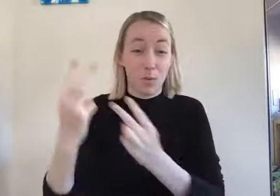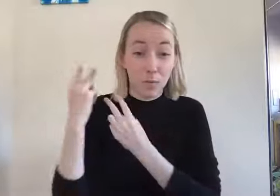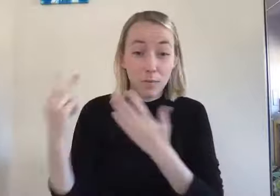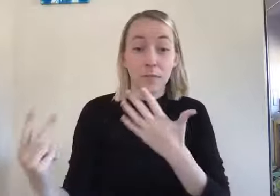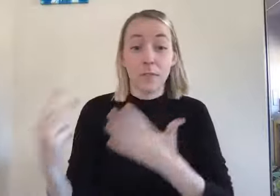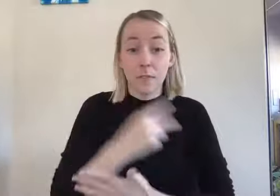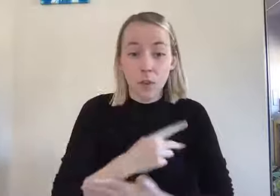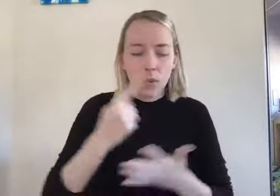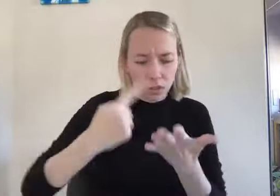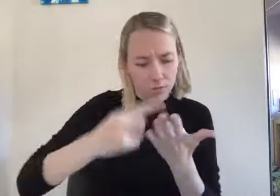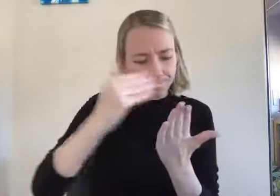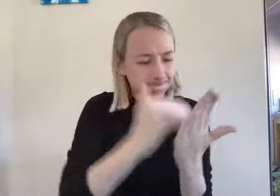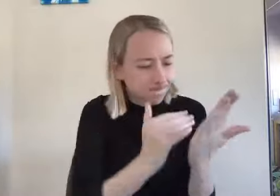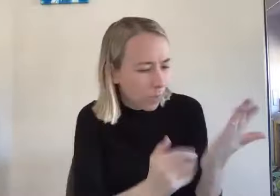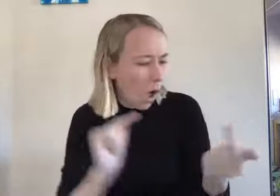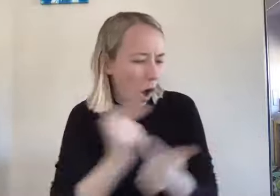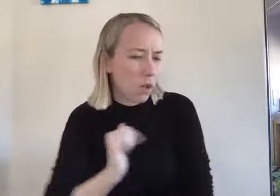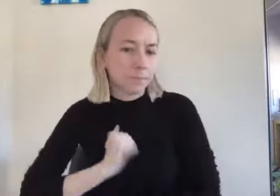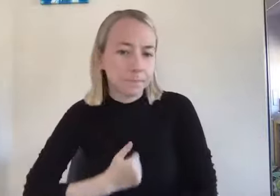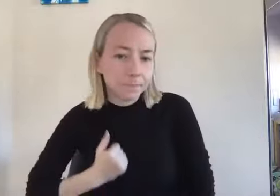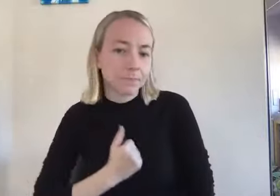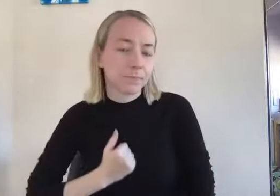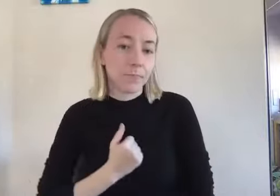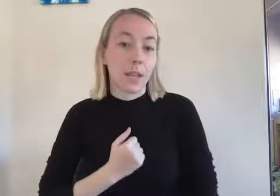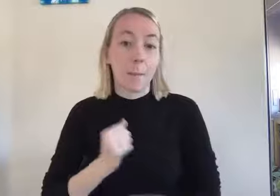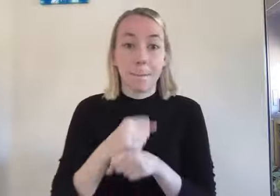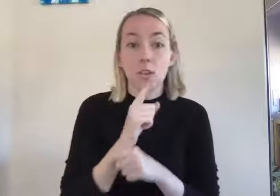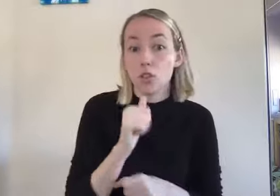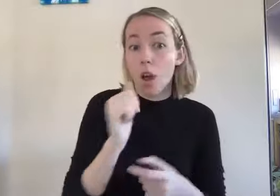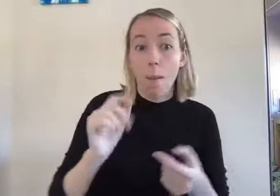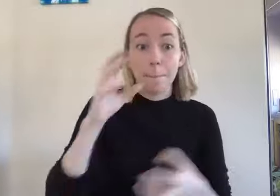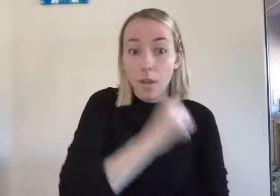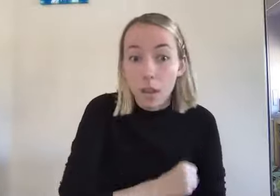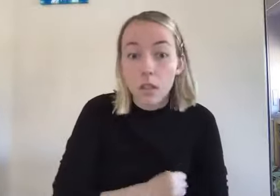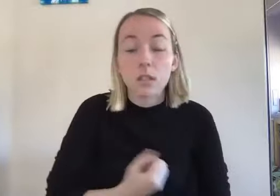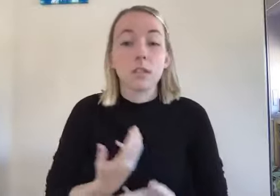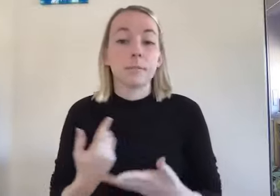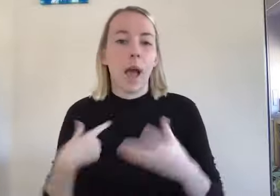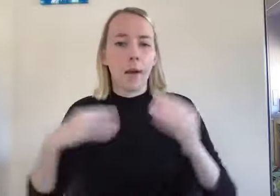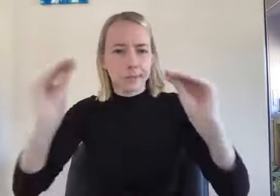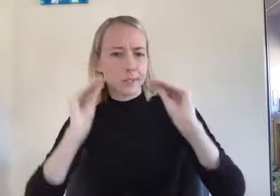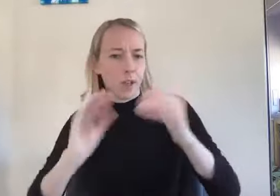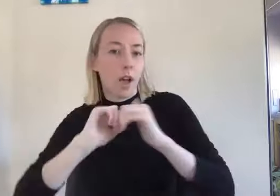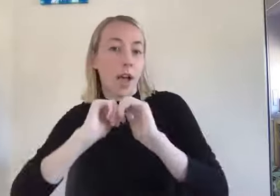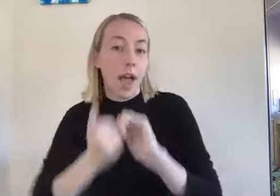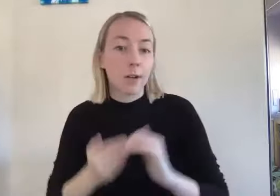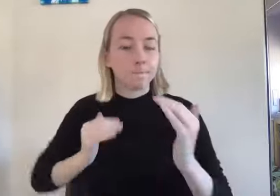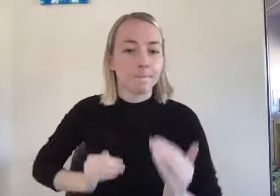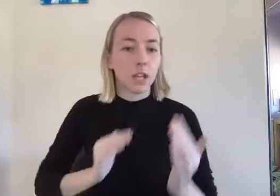review where we went over every one of my amends that I was going to do to make sure we didn't do further damage. I was taught how to make